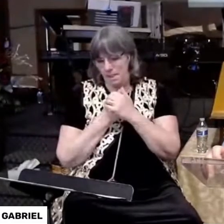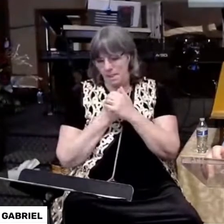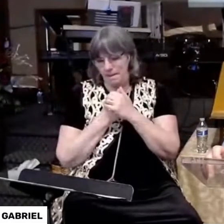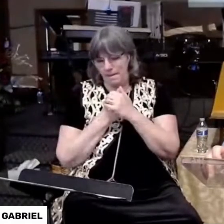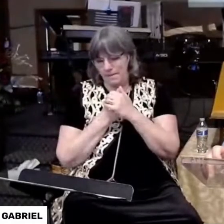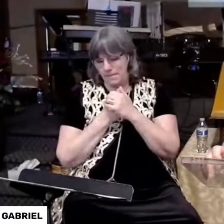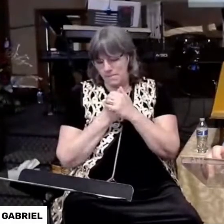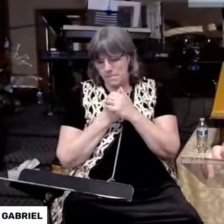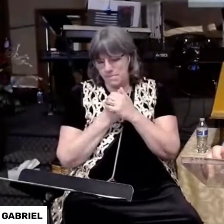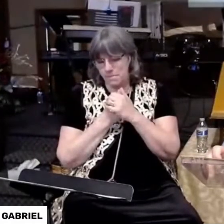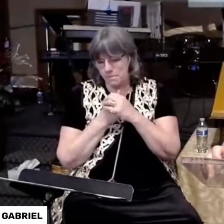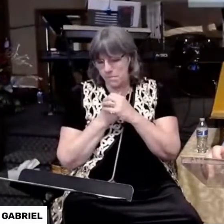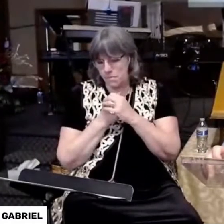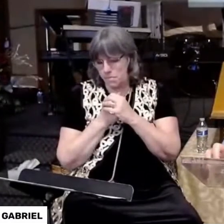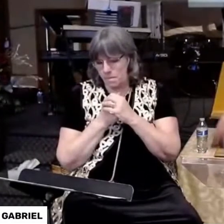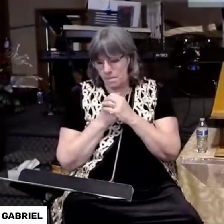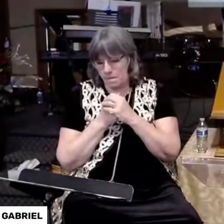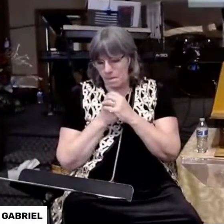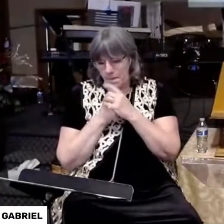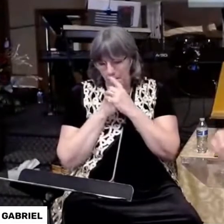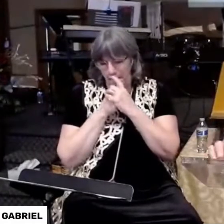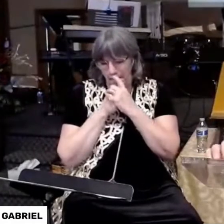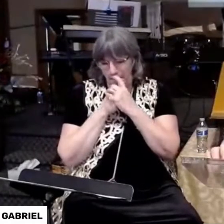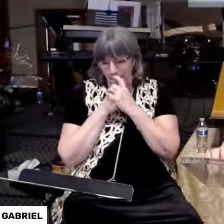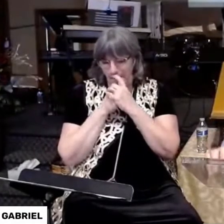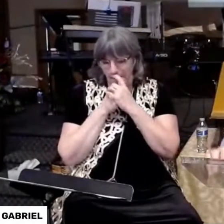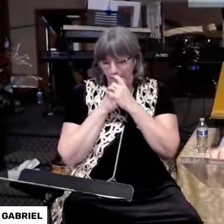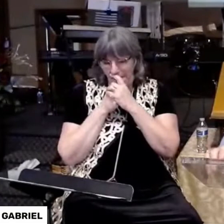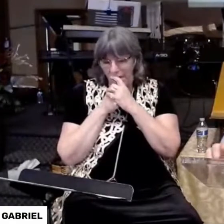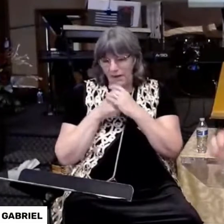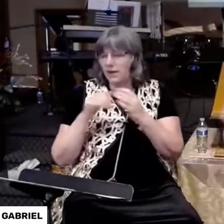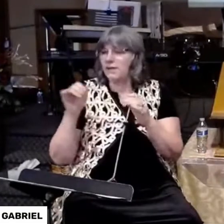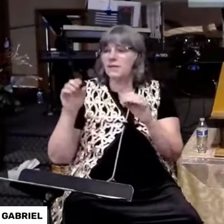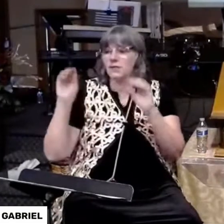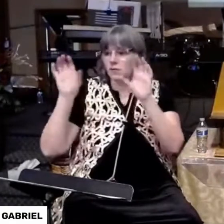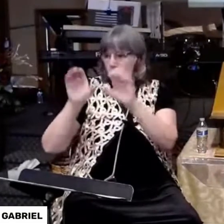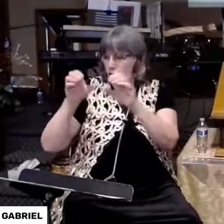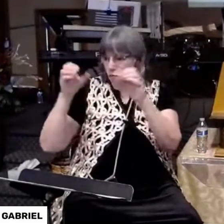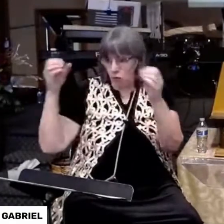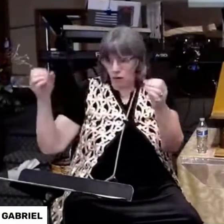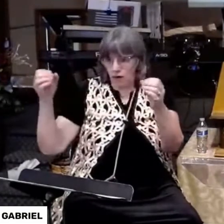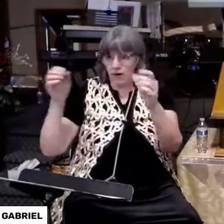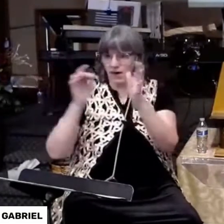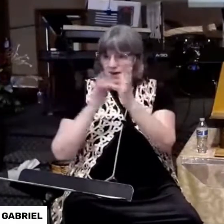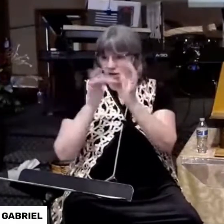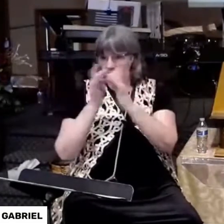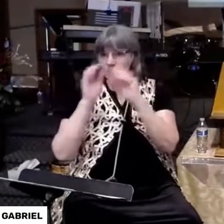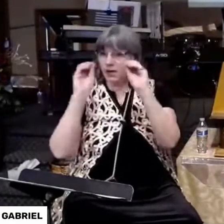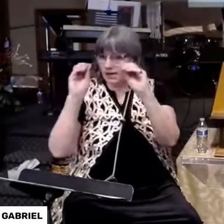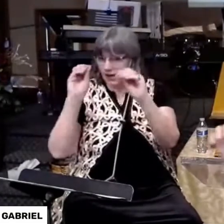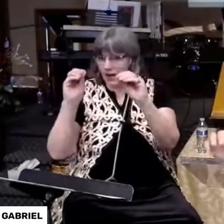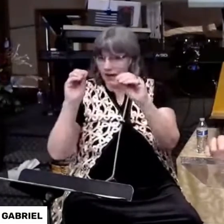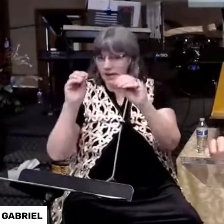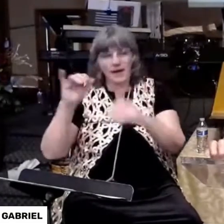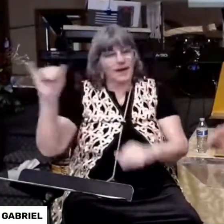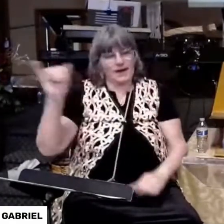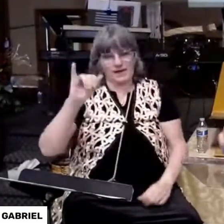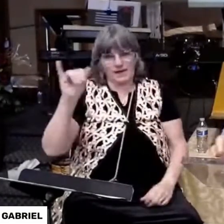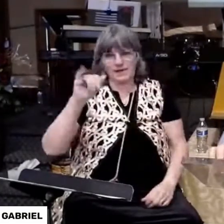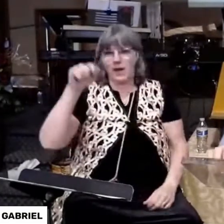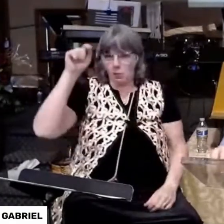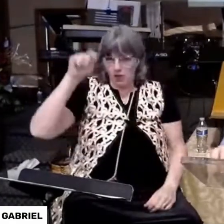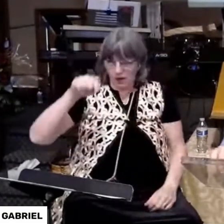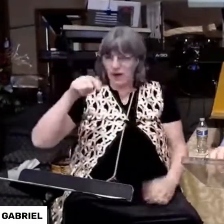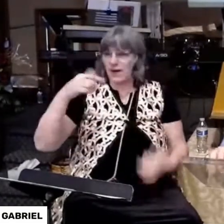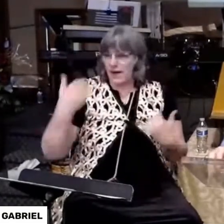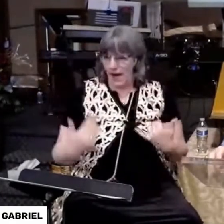Torah for his day, but also for our days. Why do I say that? The Torah Yeshua taught us, the message Yeshua gave in his days,